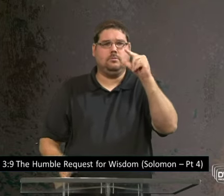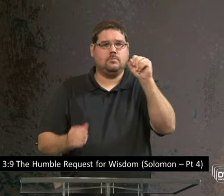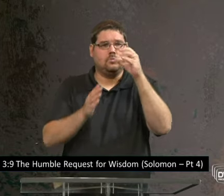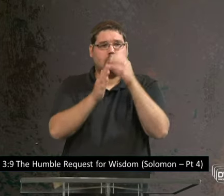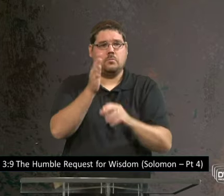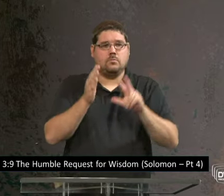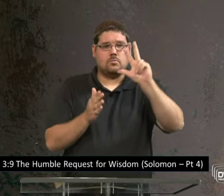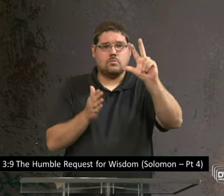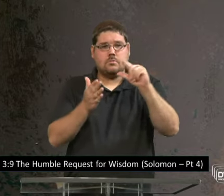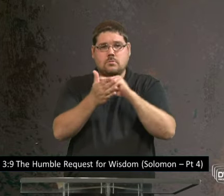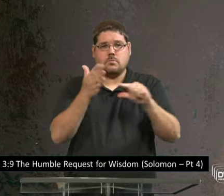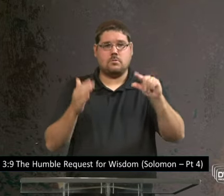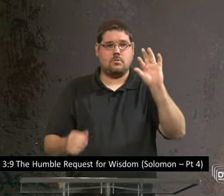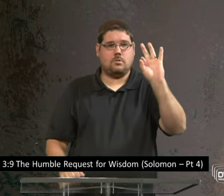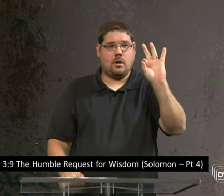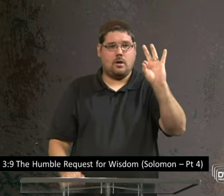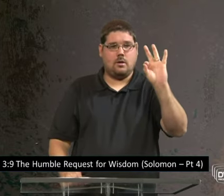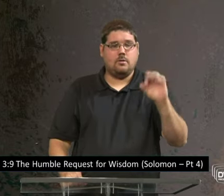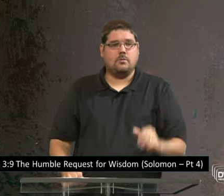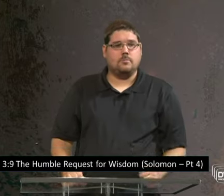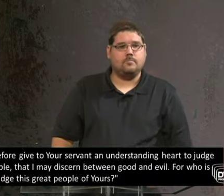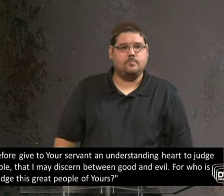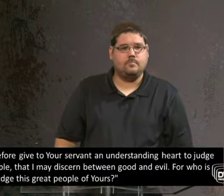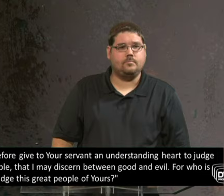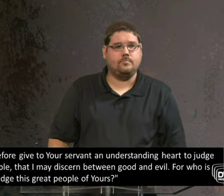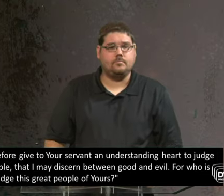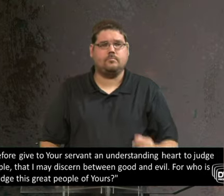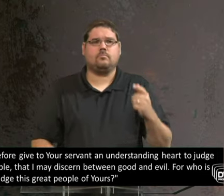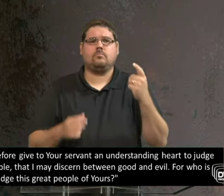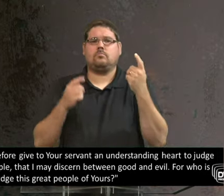part 4, from 1 Kings chapter 3, verse 9.